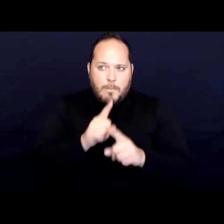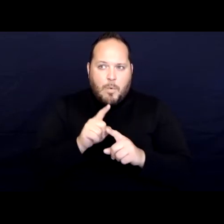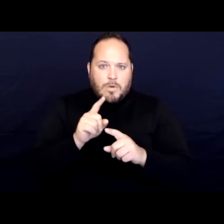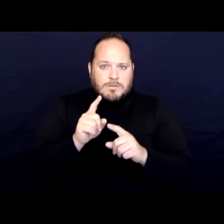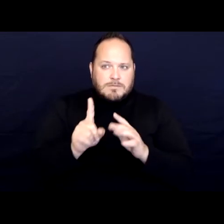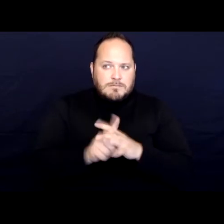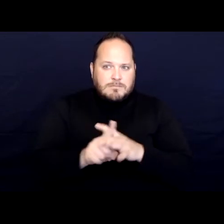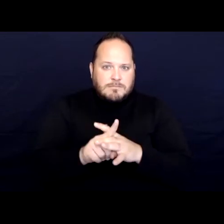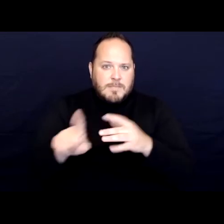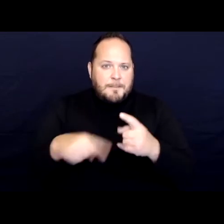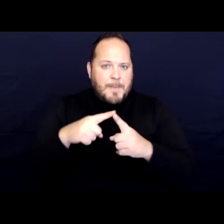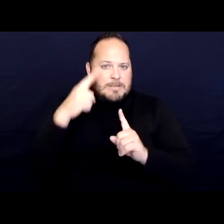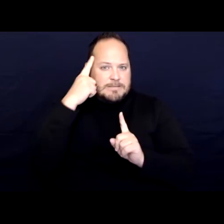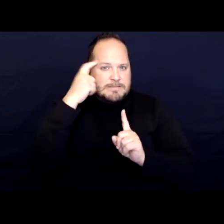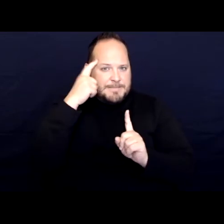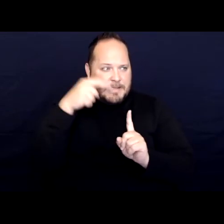illness,